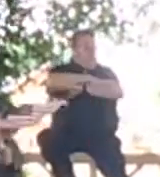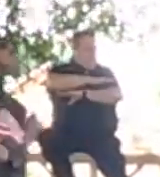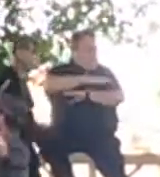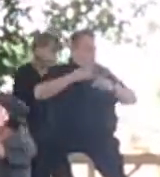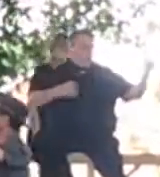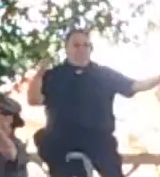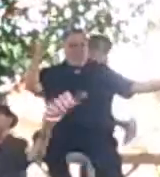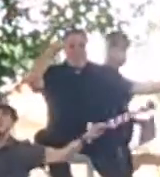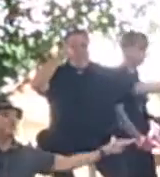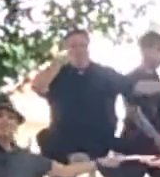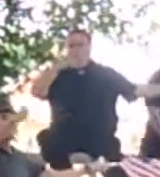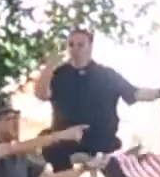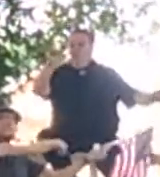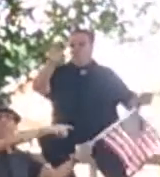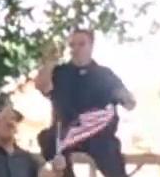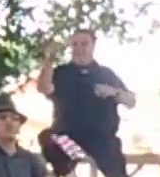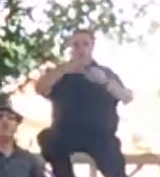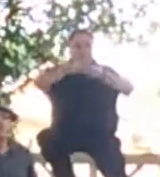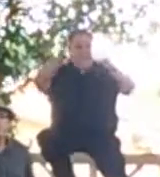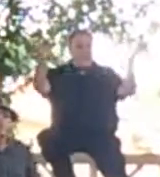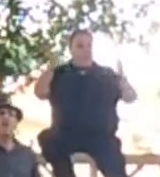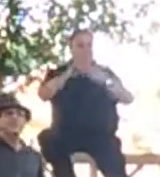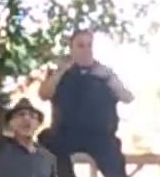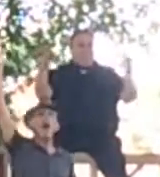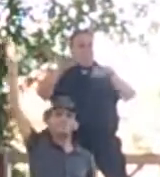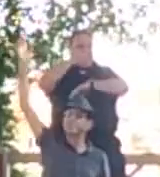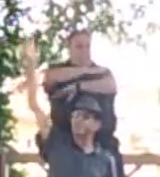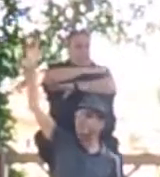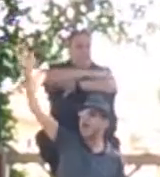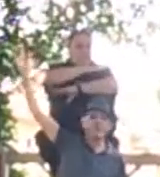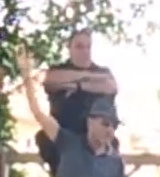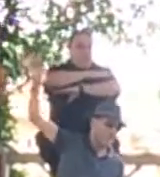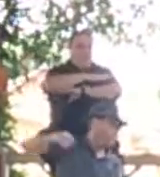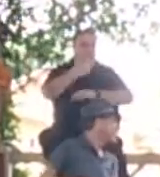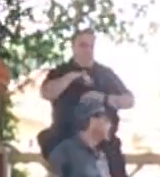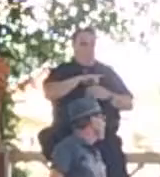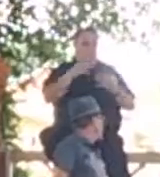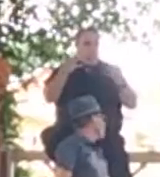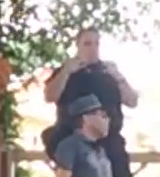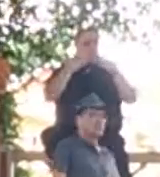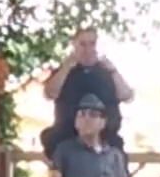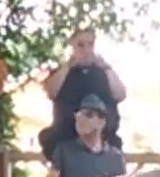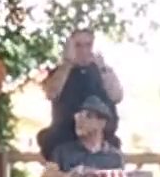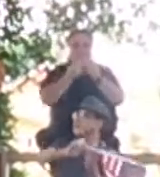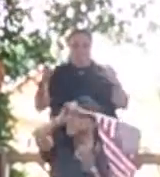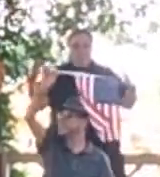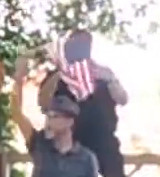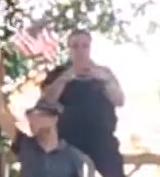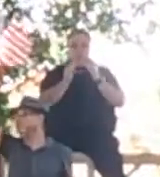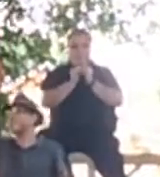here. There's also other handouts at that same table. We want to thank the team that put this